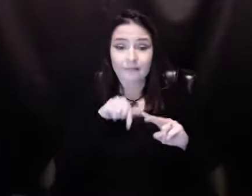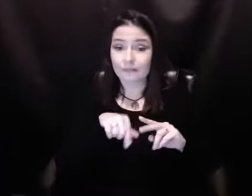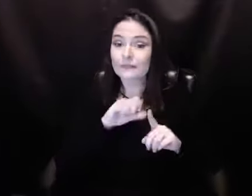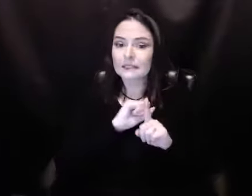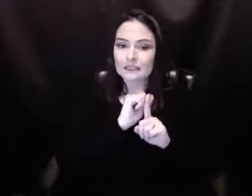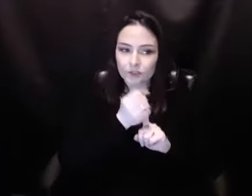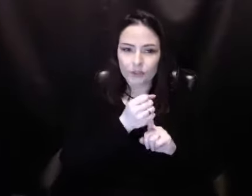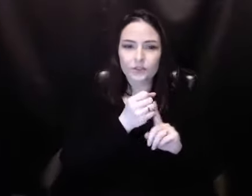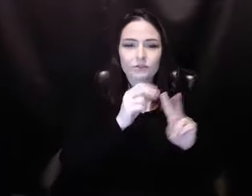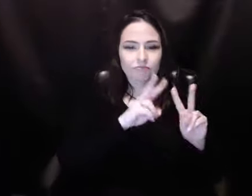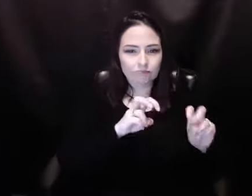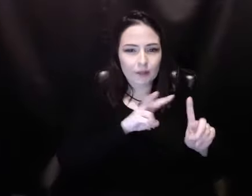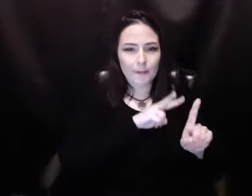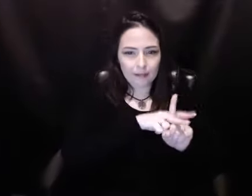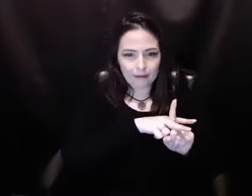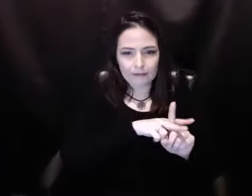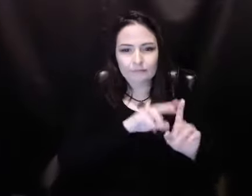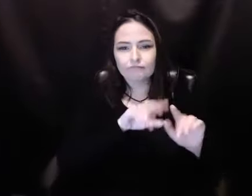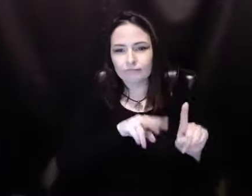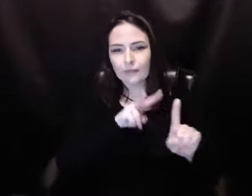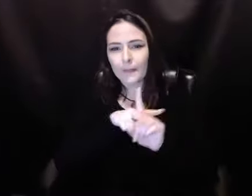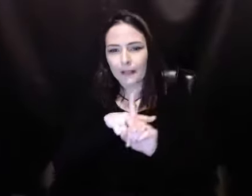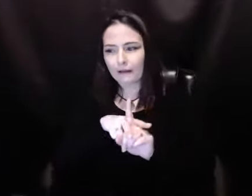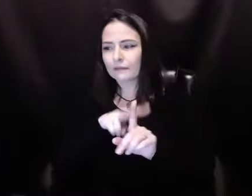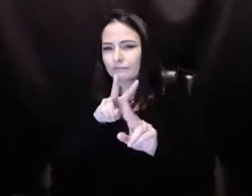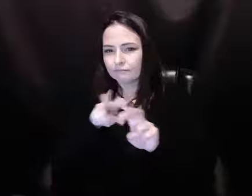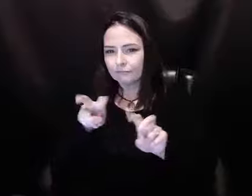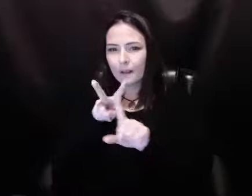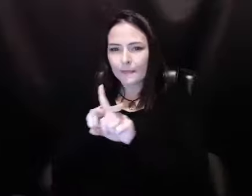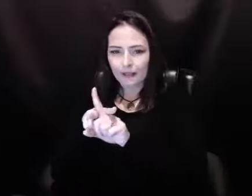other people and situations. I had to relinquish control.